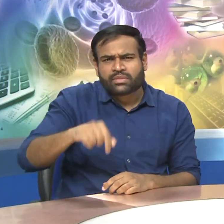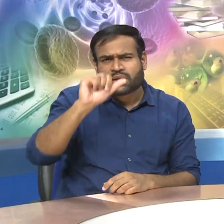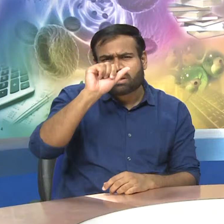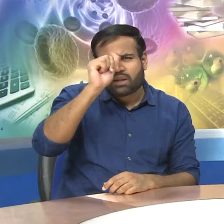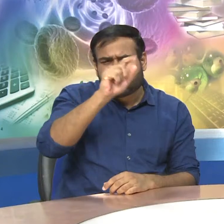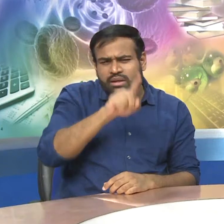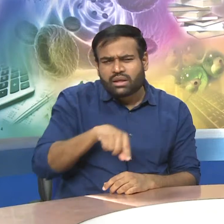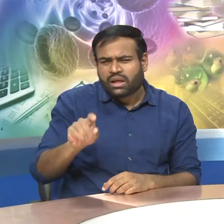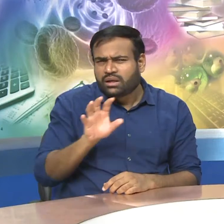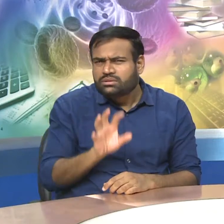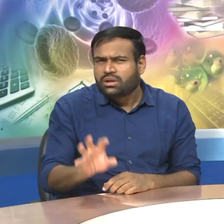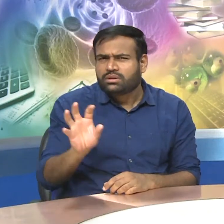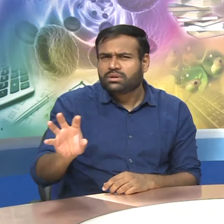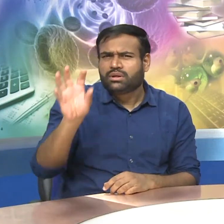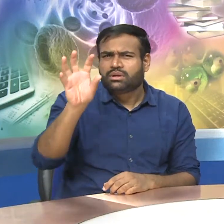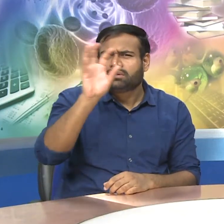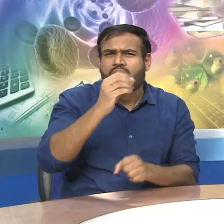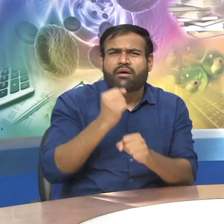And next is state level,